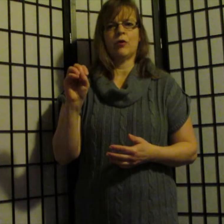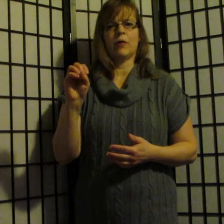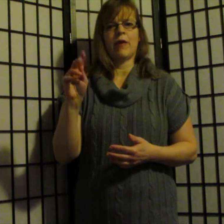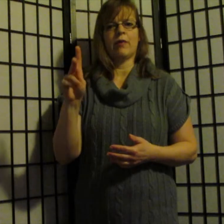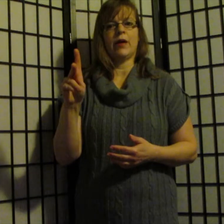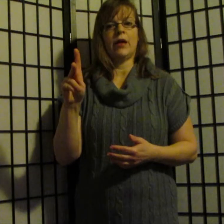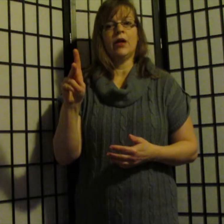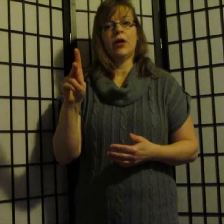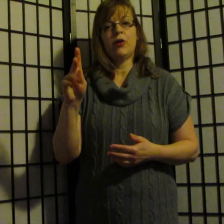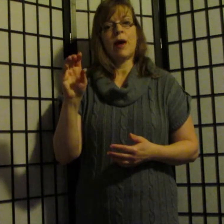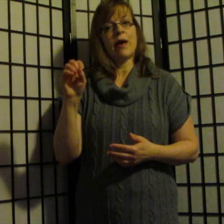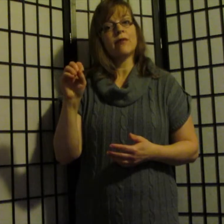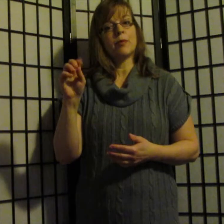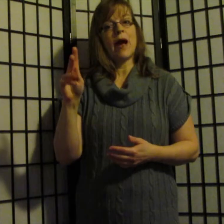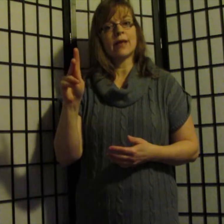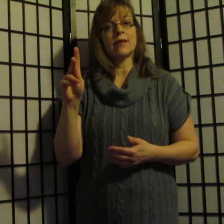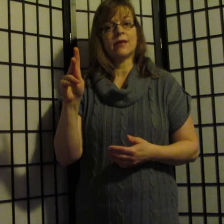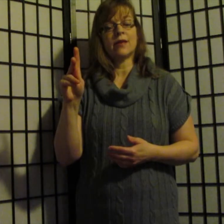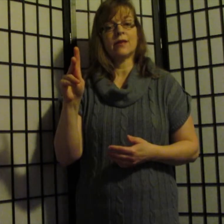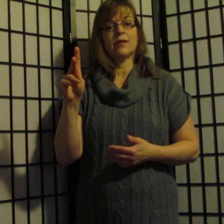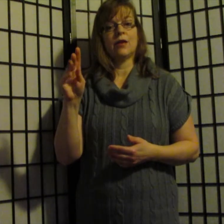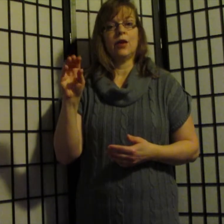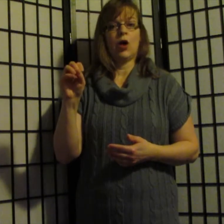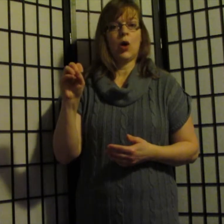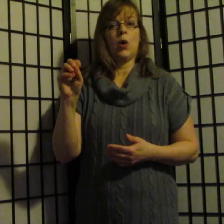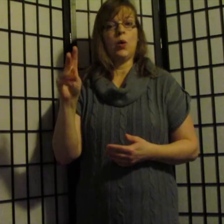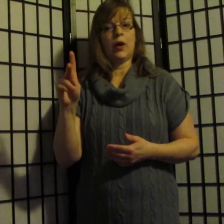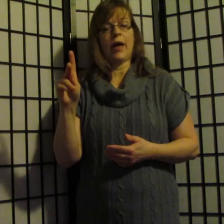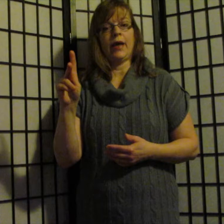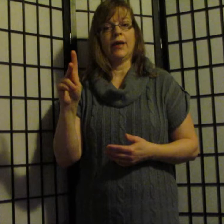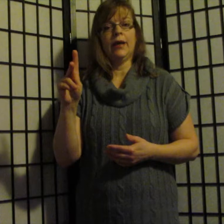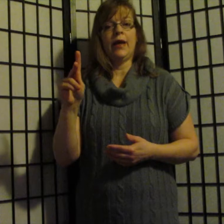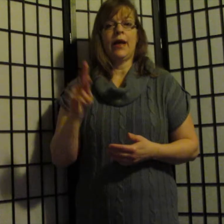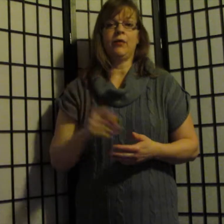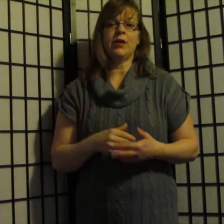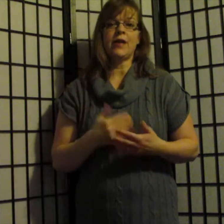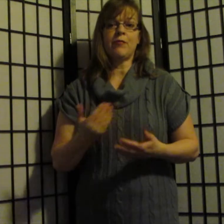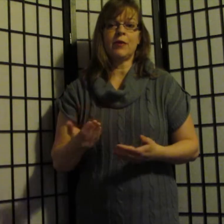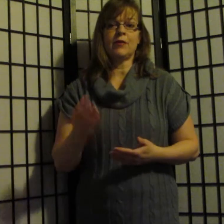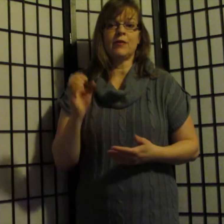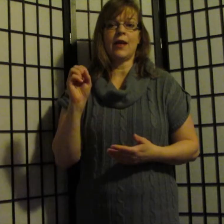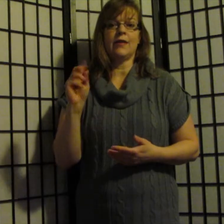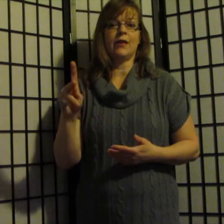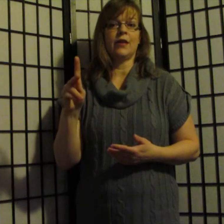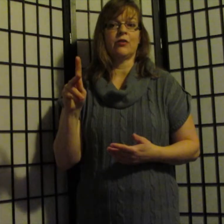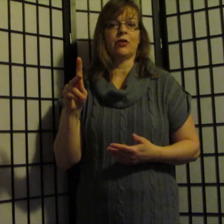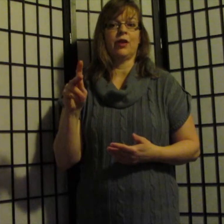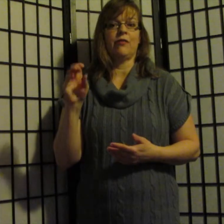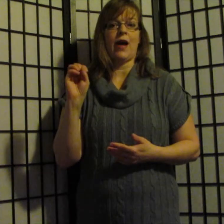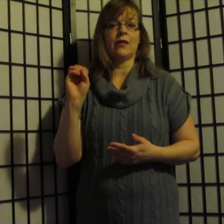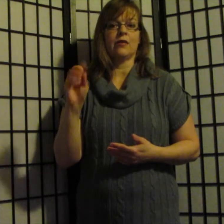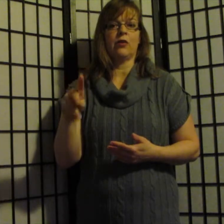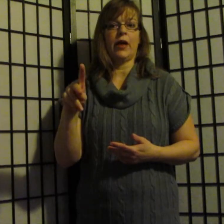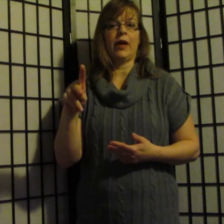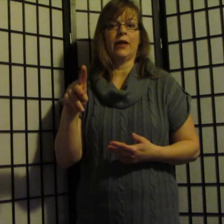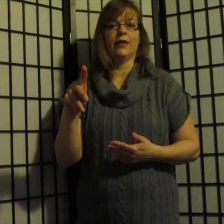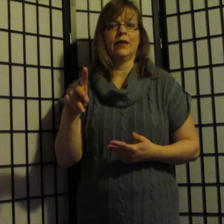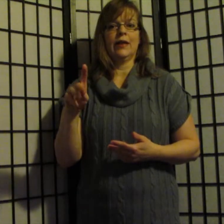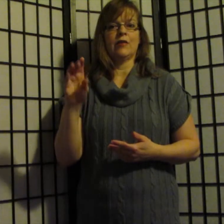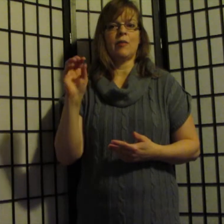formed that way, you might have to practice this. Okay. And when a deaf person signs it, it's really fast. Okay. It's almost